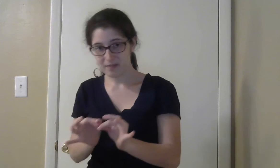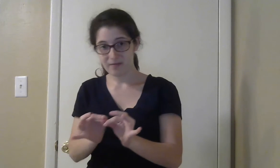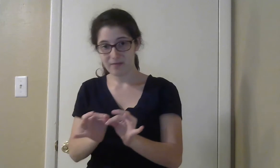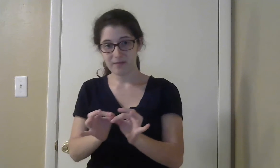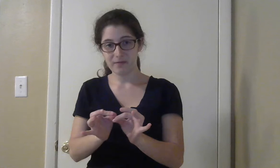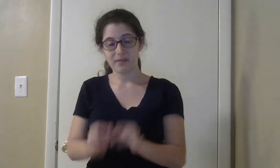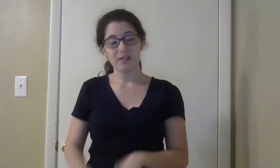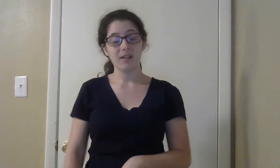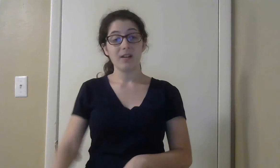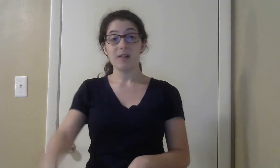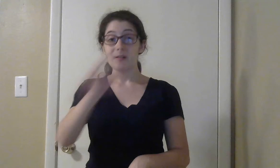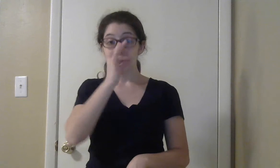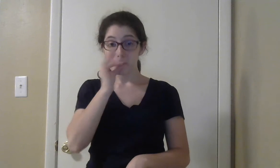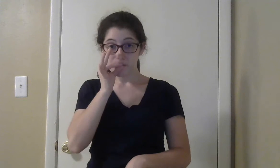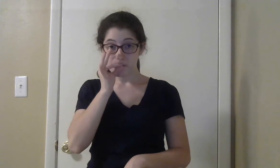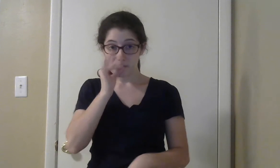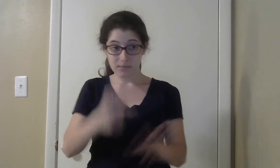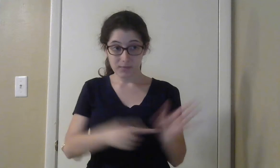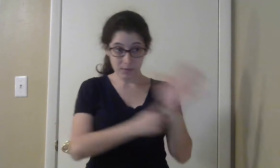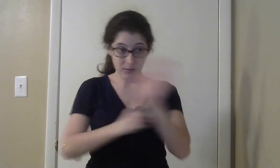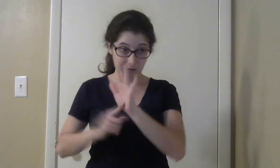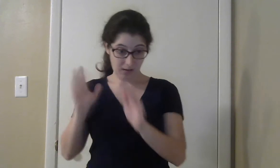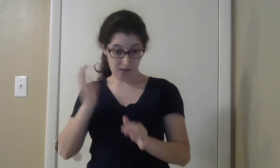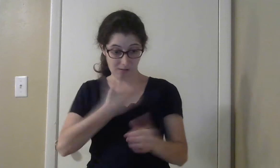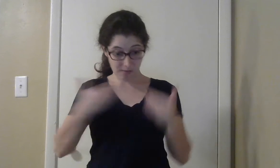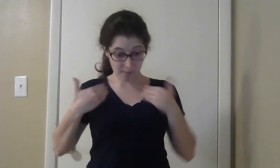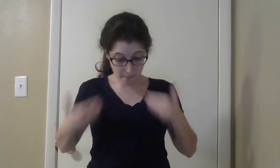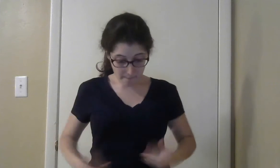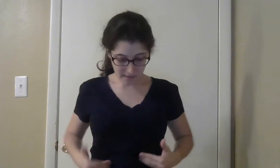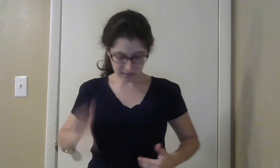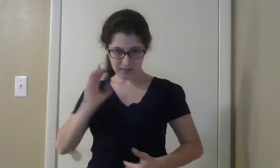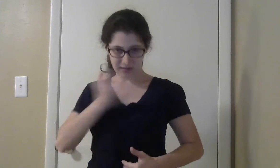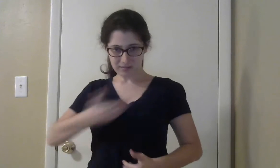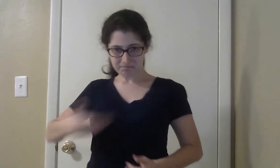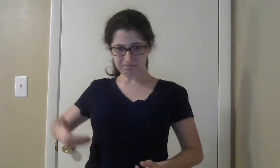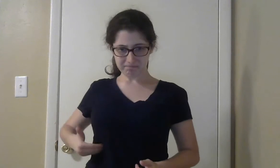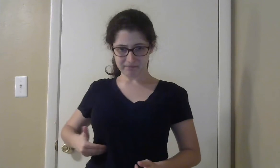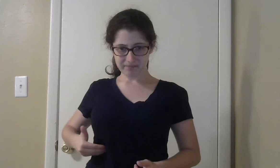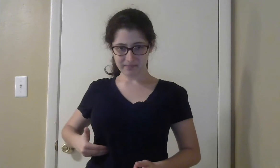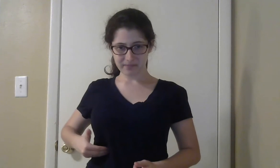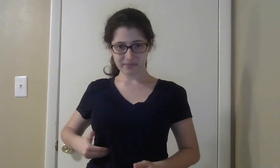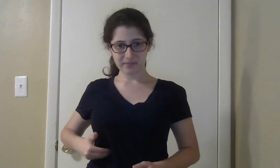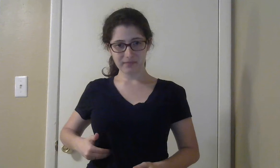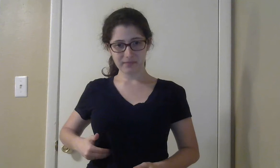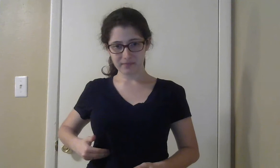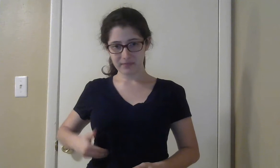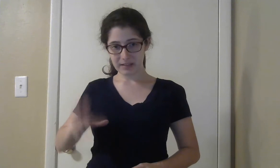whole body how much we need and want and trust Jesus. It's a way